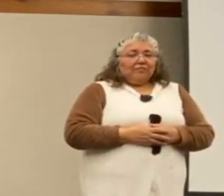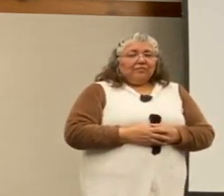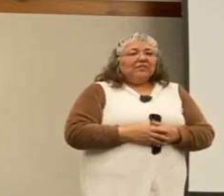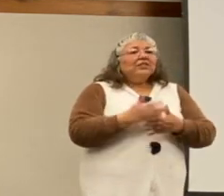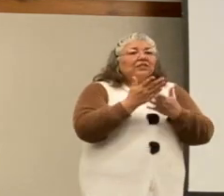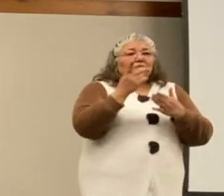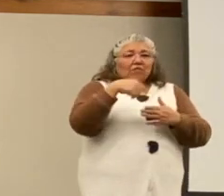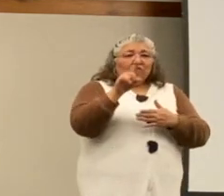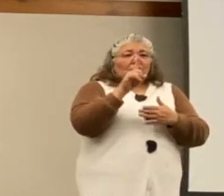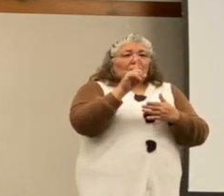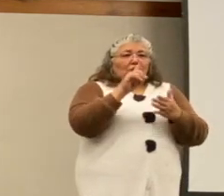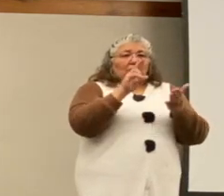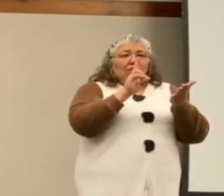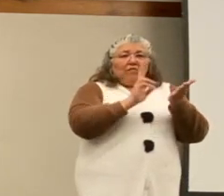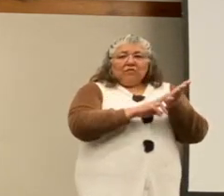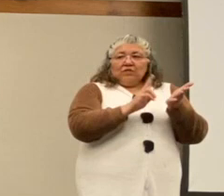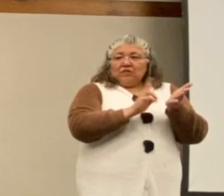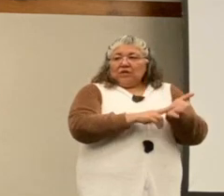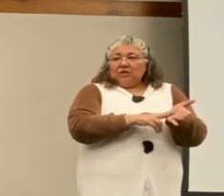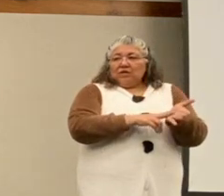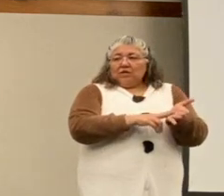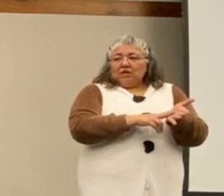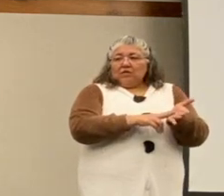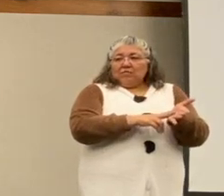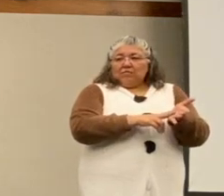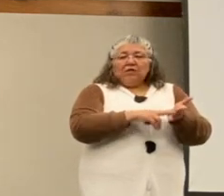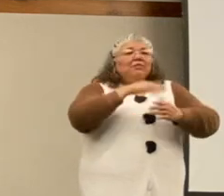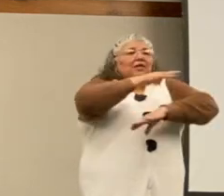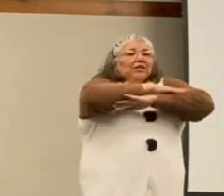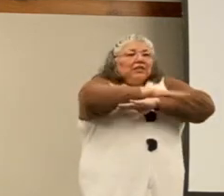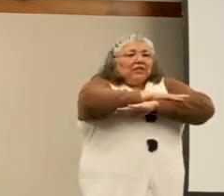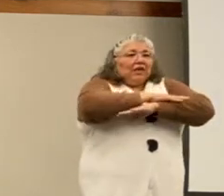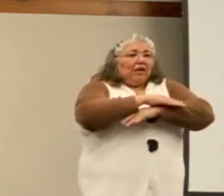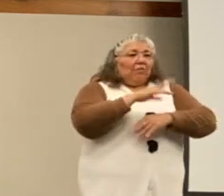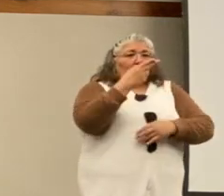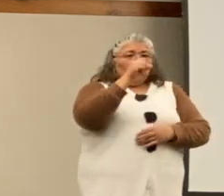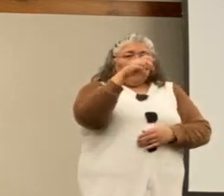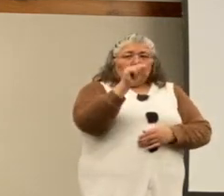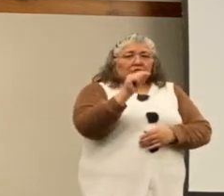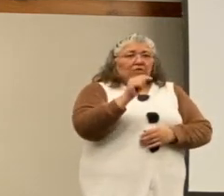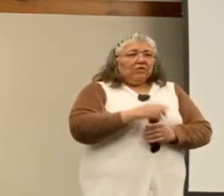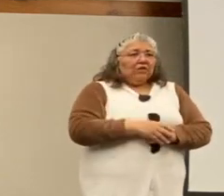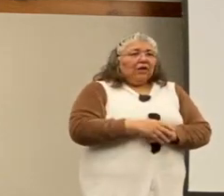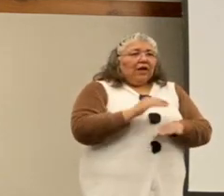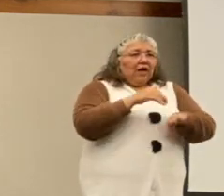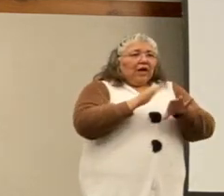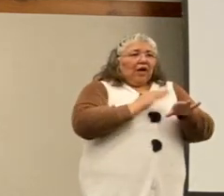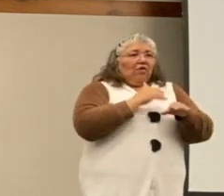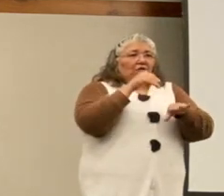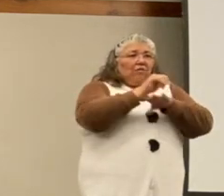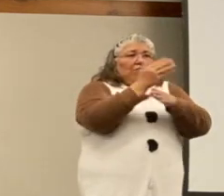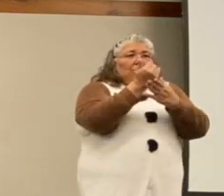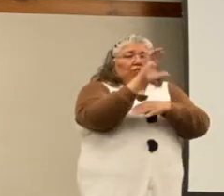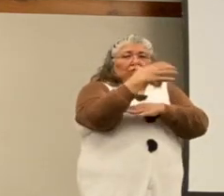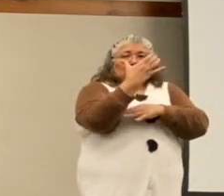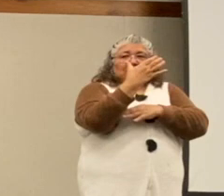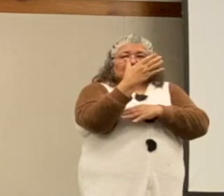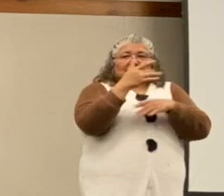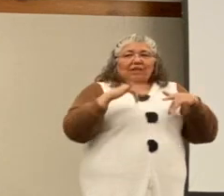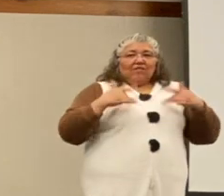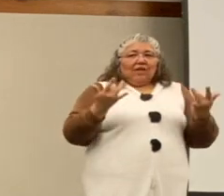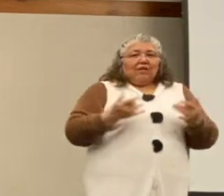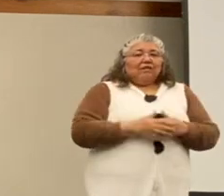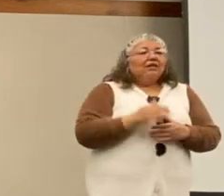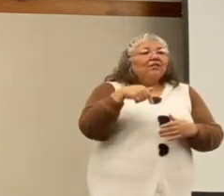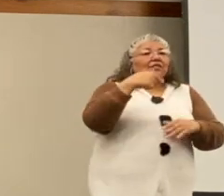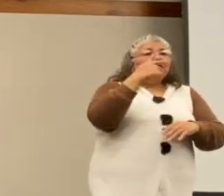Some of you have signed up to be table hosts at our Christmas Eve event. A table host